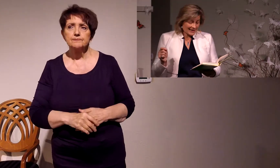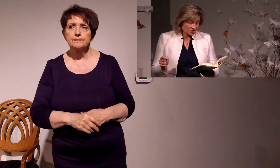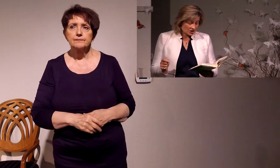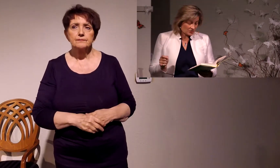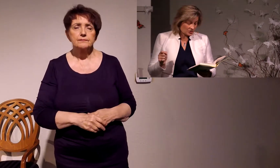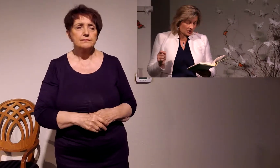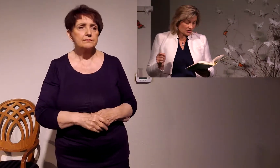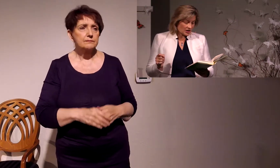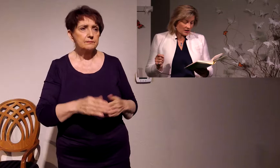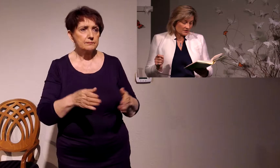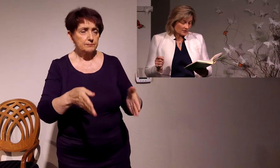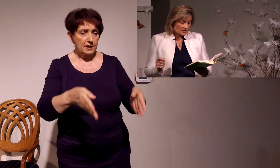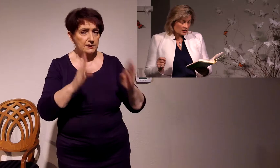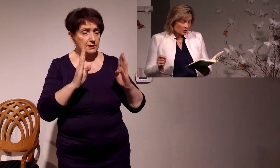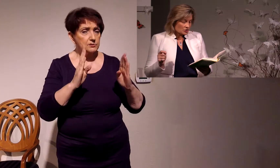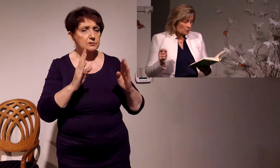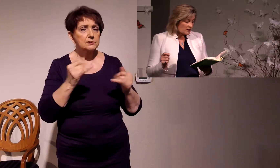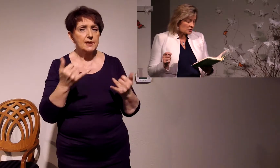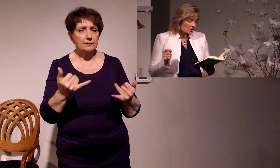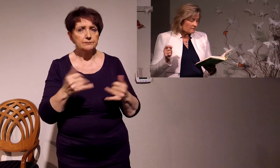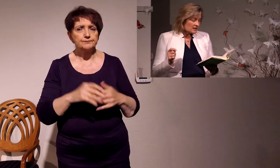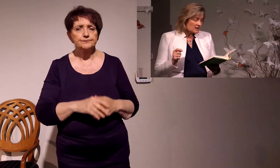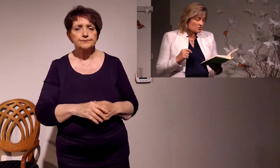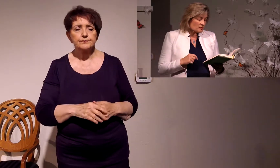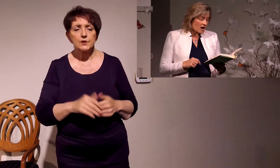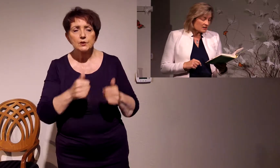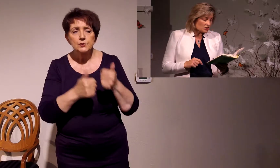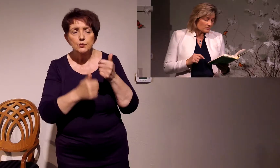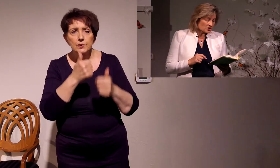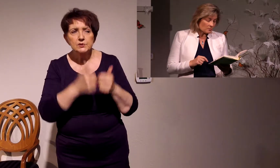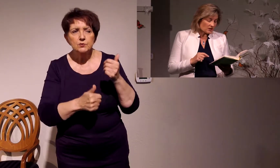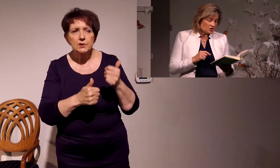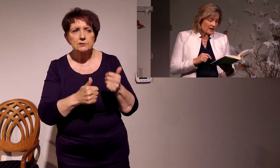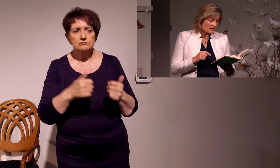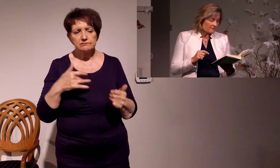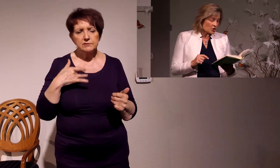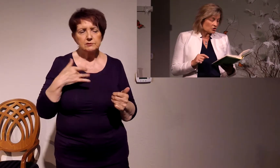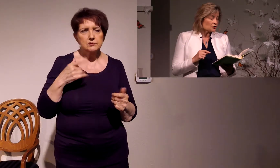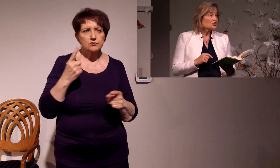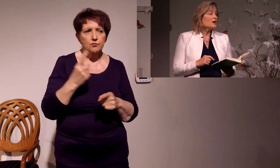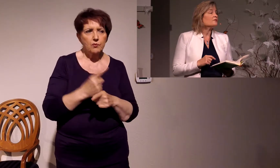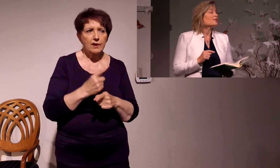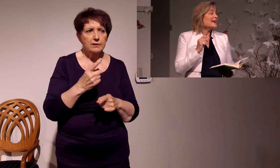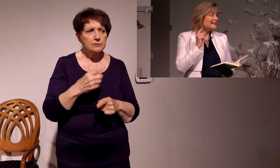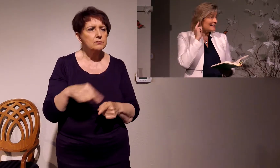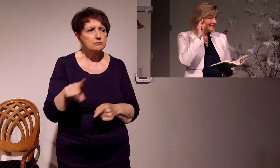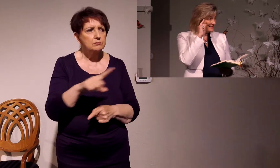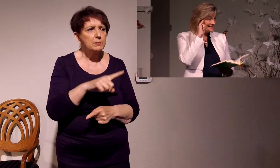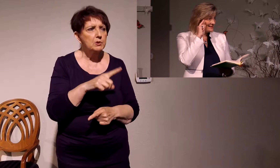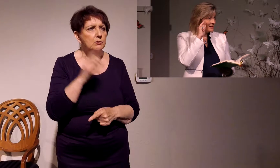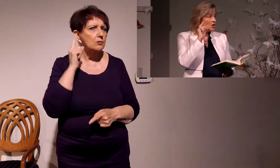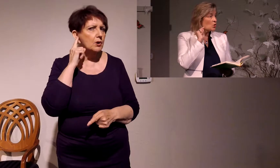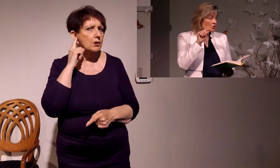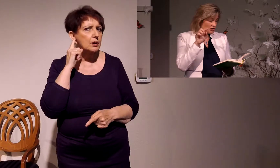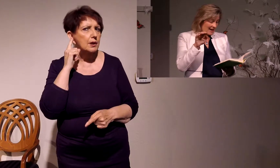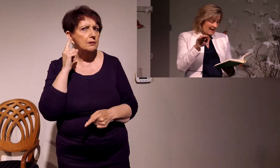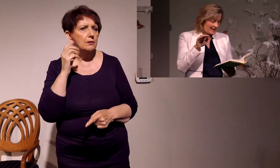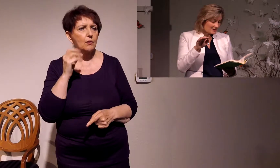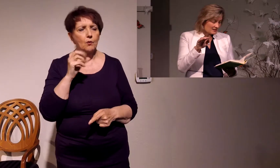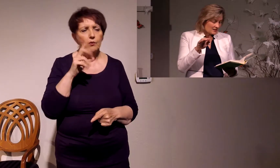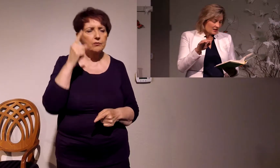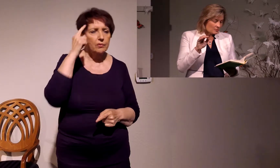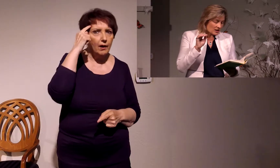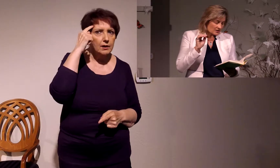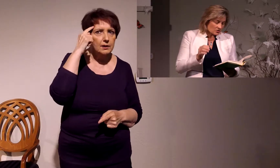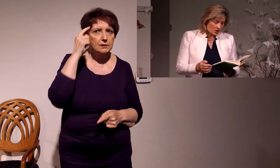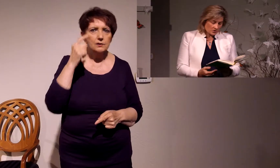pay attention, she says, to which of these remind you of something you may have heard yourself thinking or